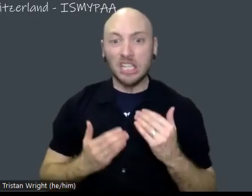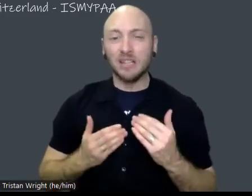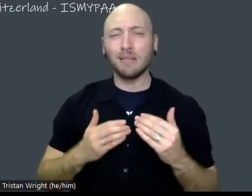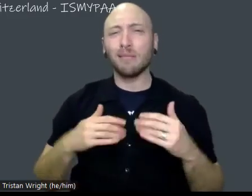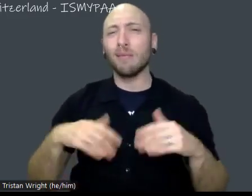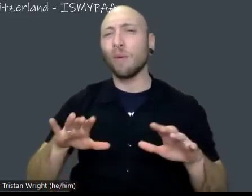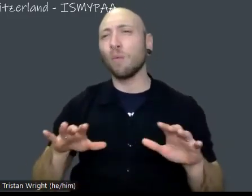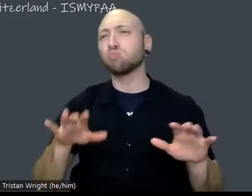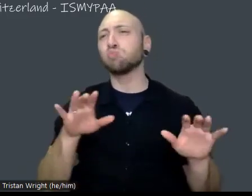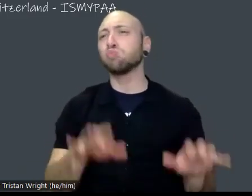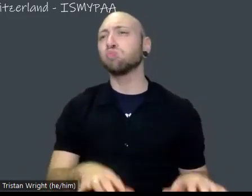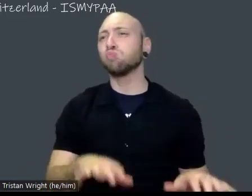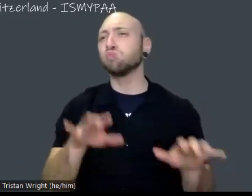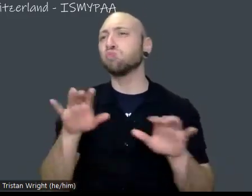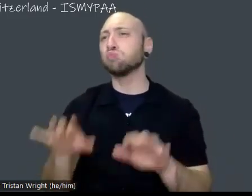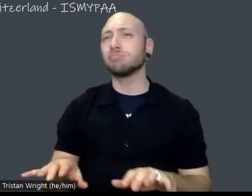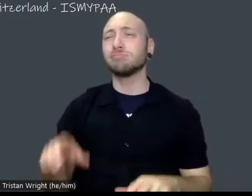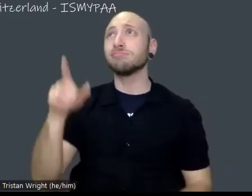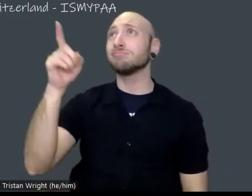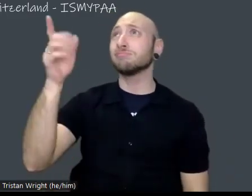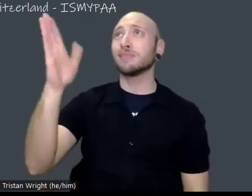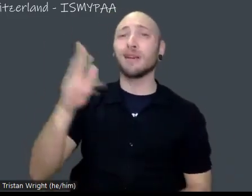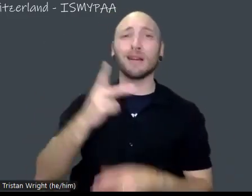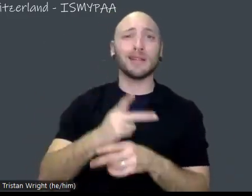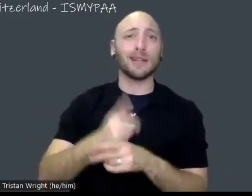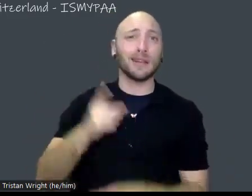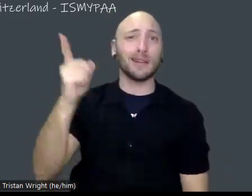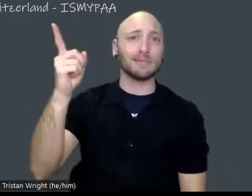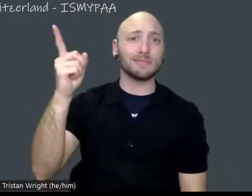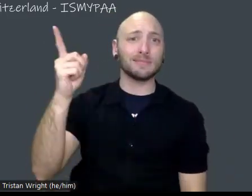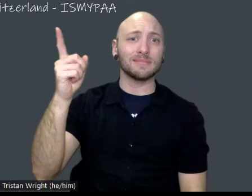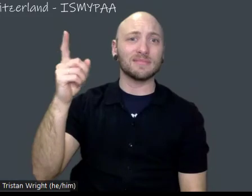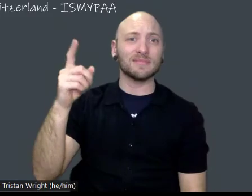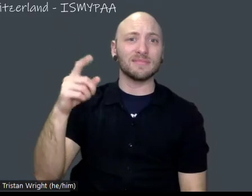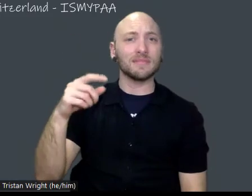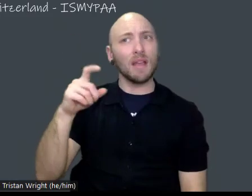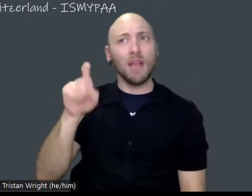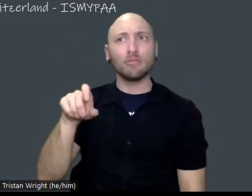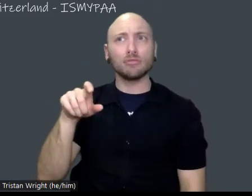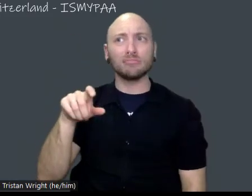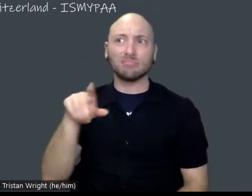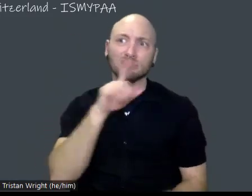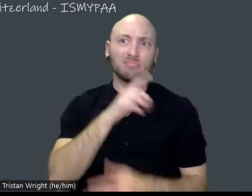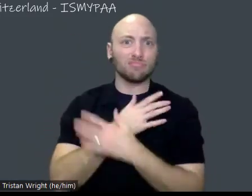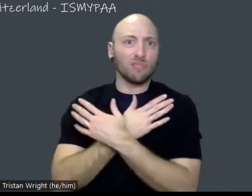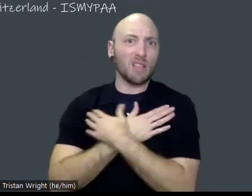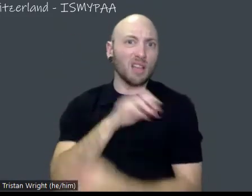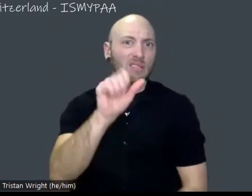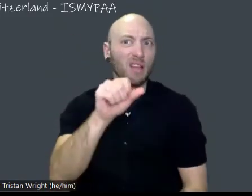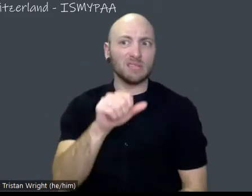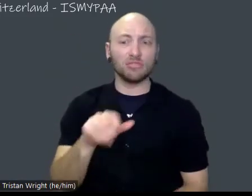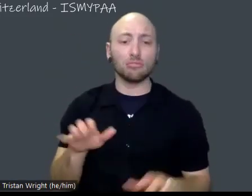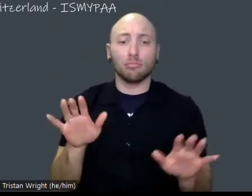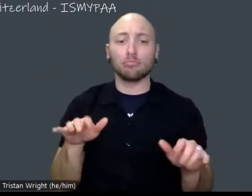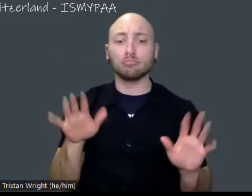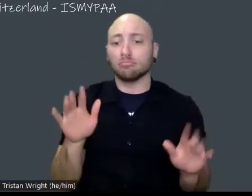things possible. He's doing everything. I just need to not relax, but yes, in a certain way, relax,